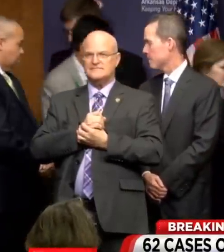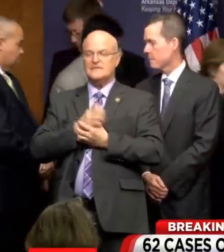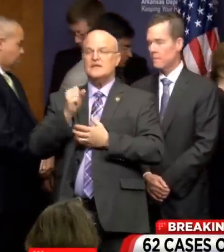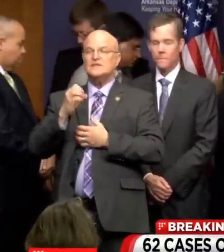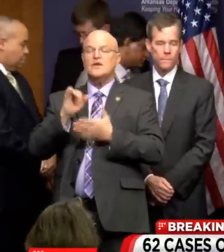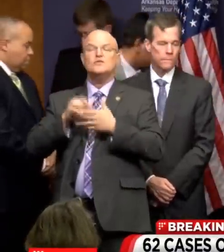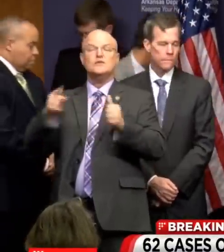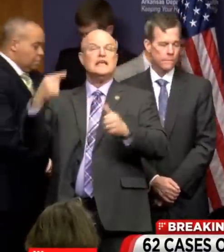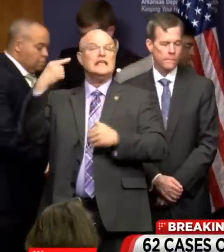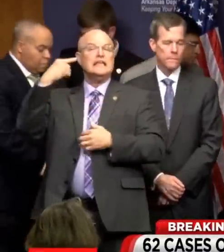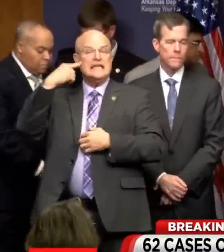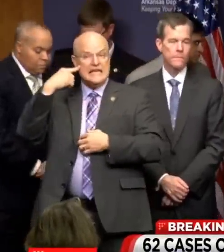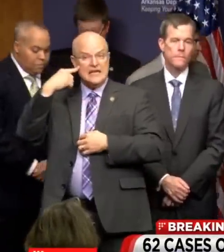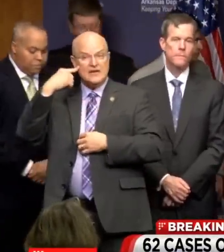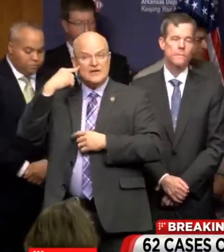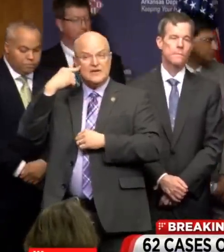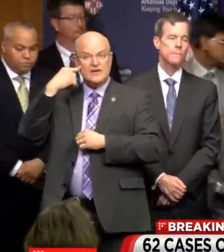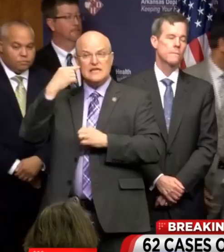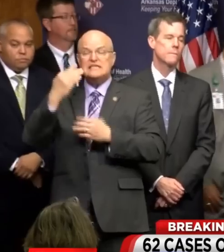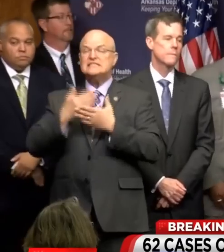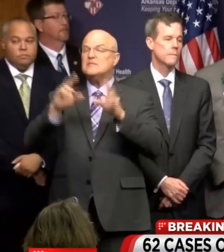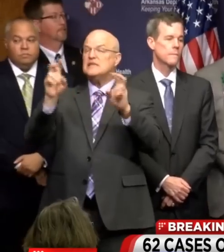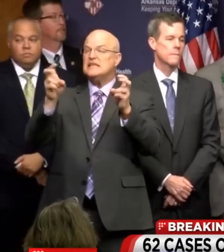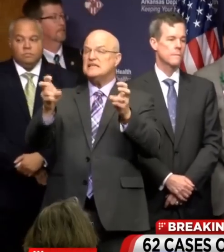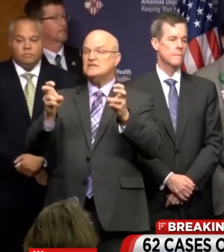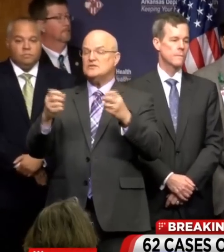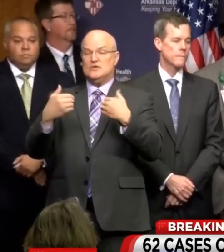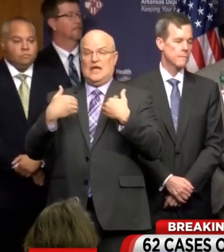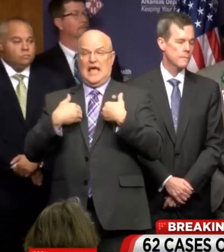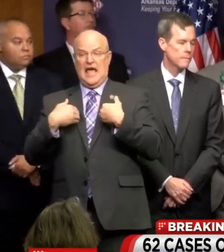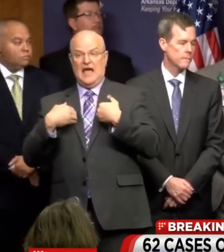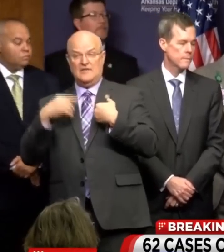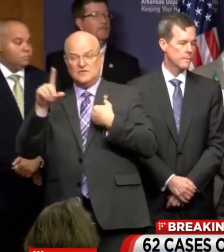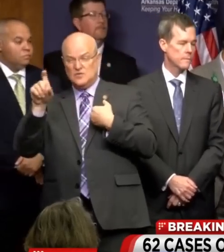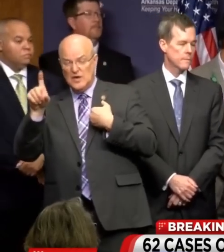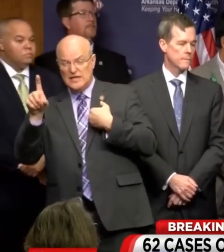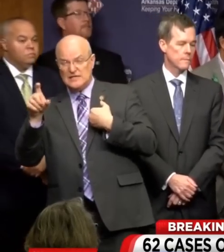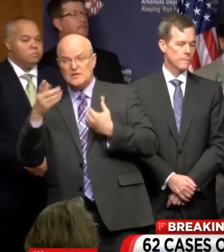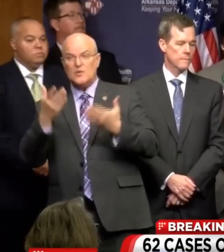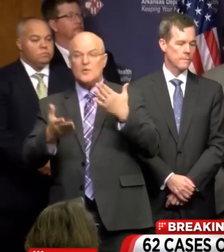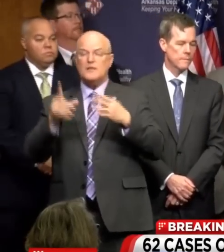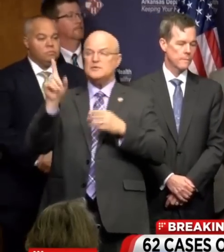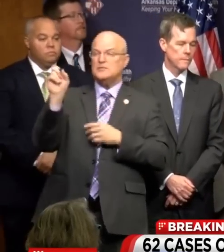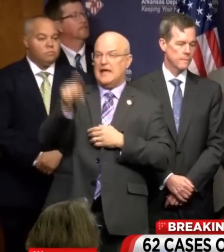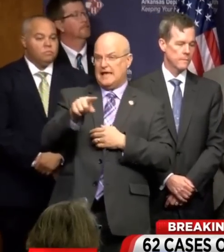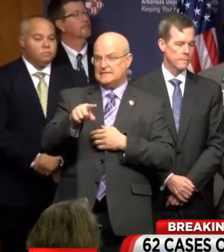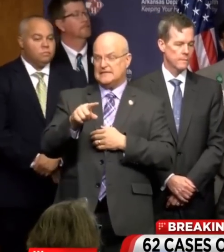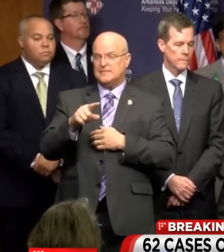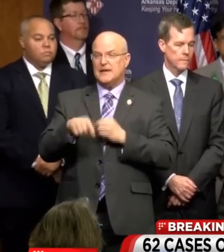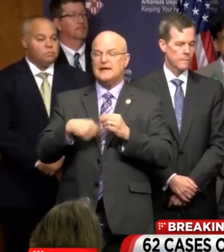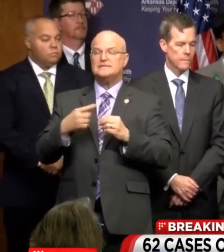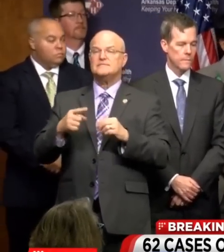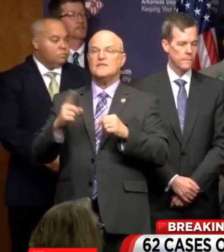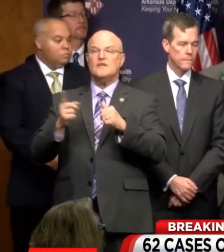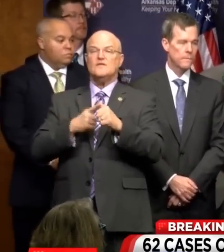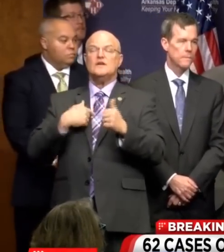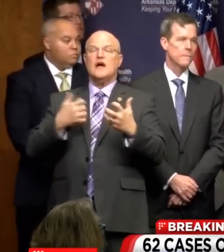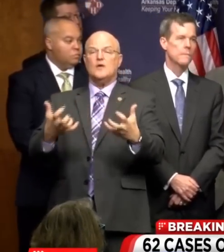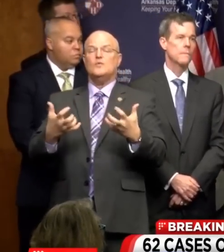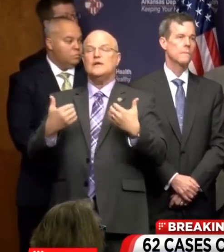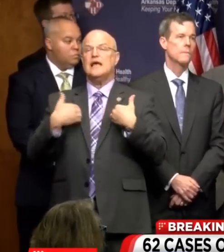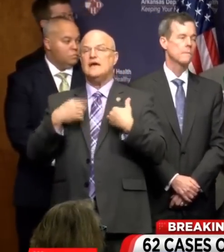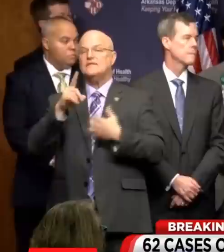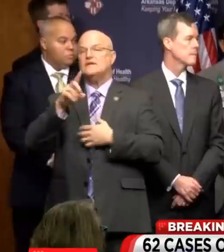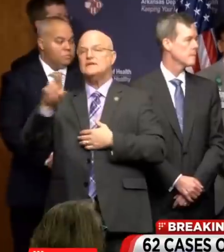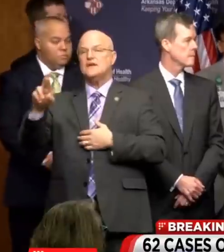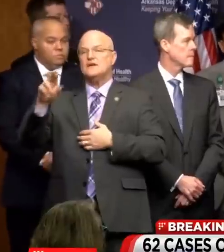So that you can hear some of the issues that either you have questions about or probably should be asking questions about. First, I'd like to